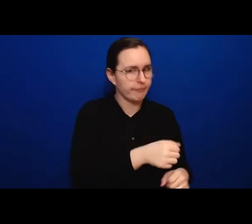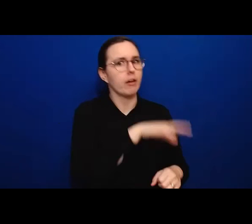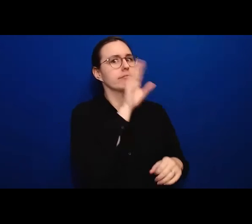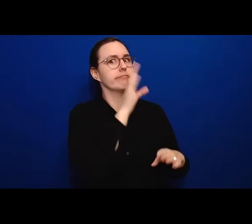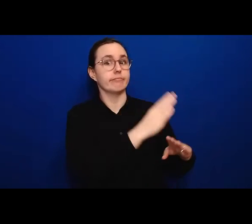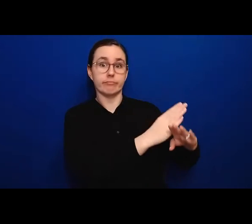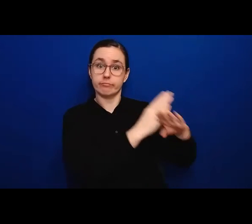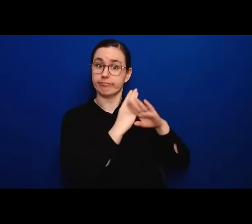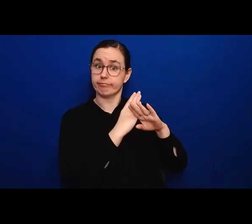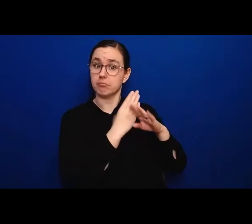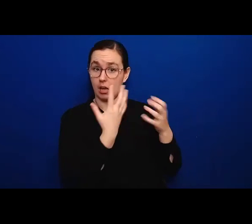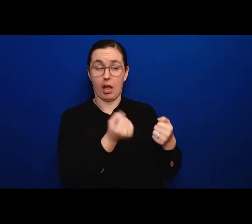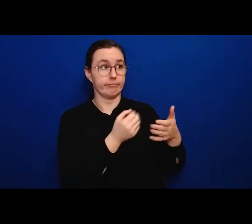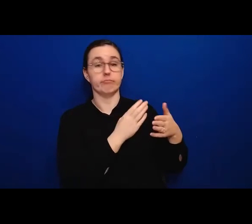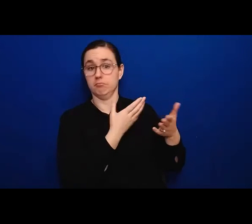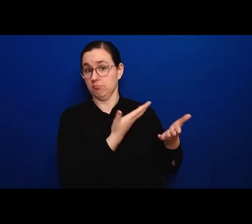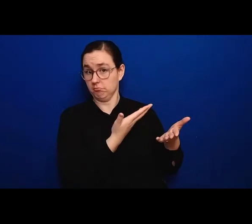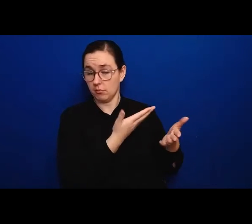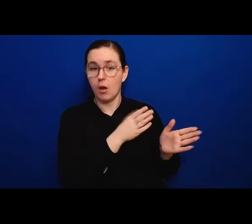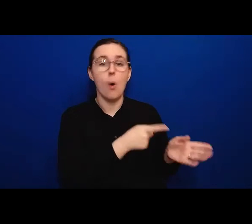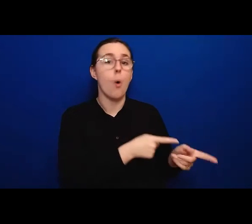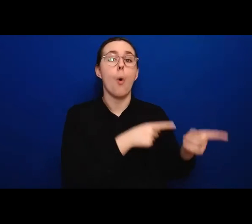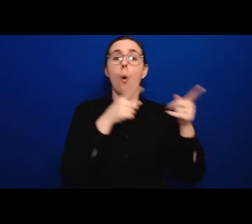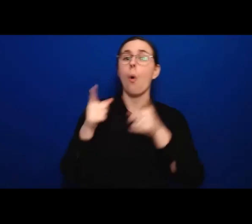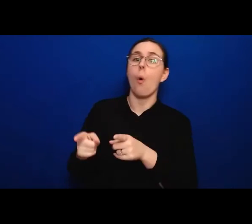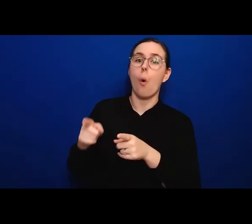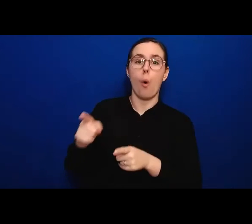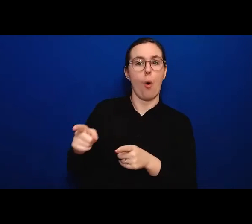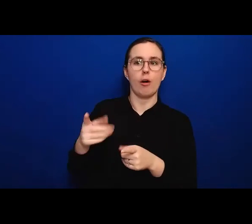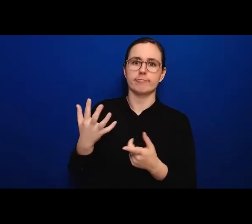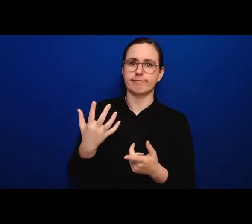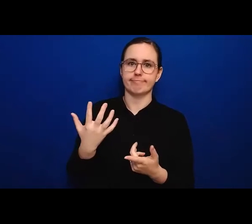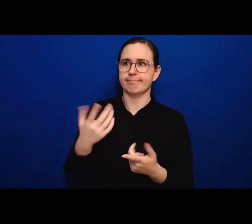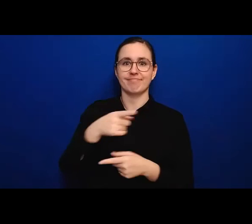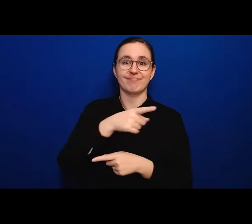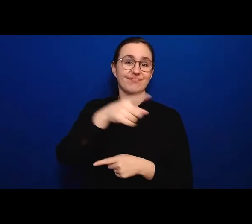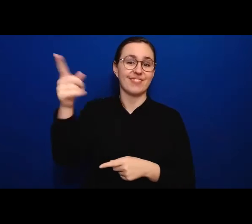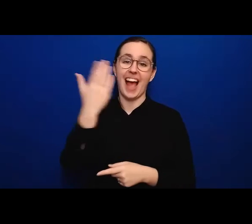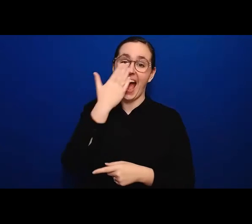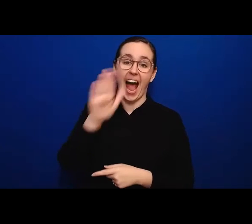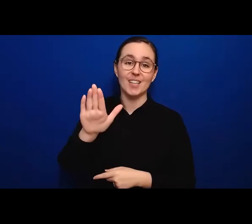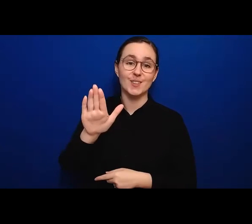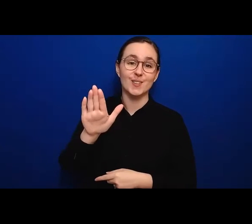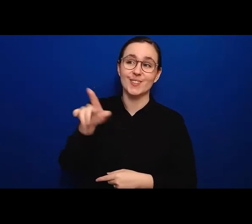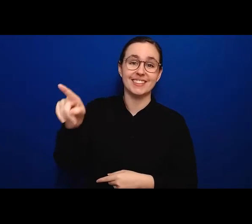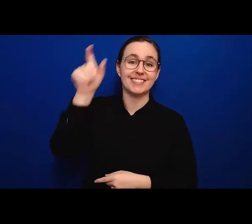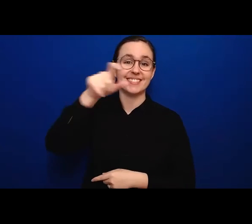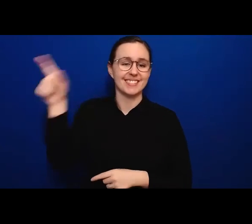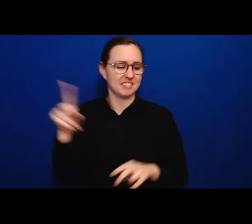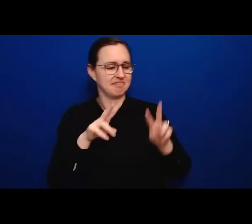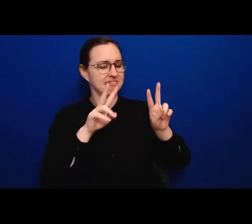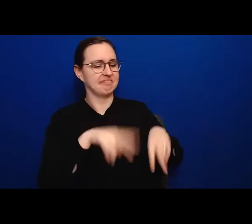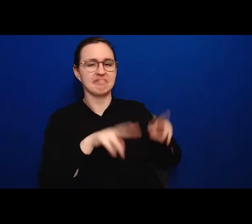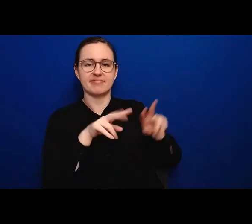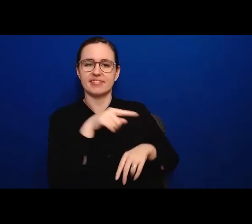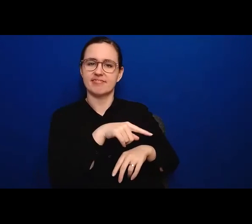believe that we have the capacity to be able to participate fully because they situate us in other spaces, different spaces,